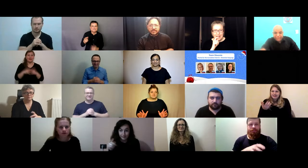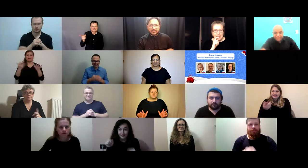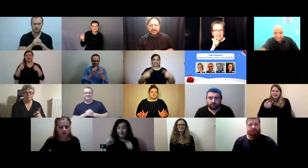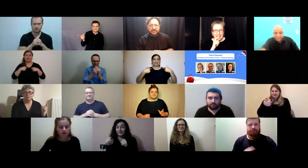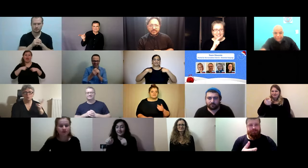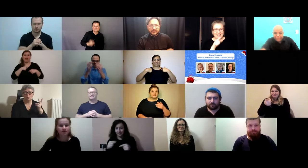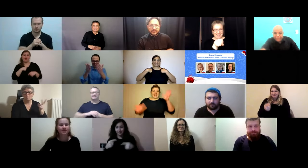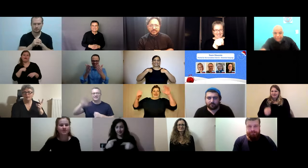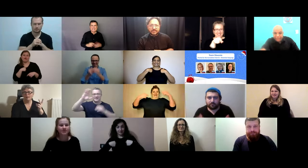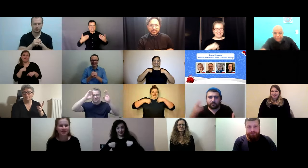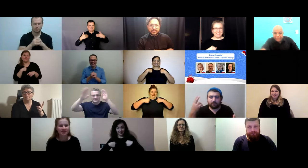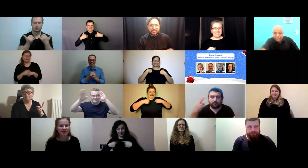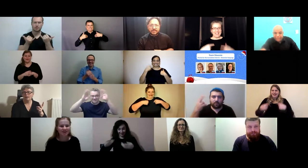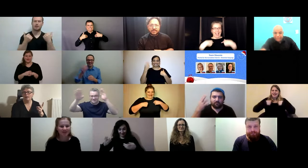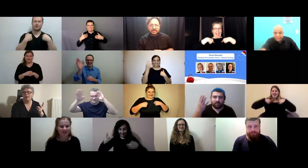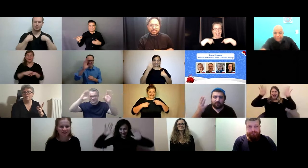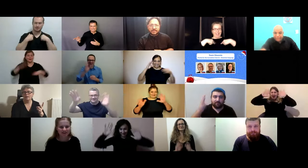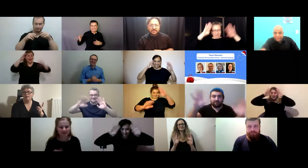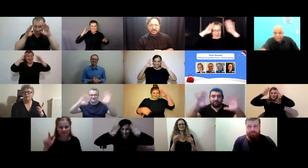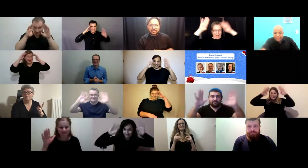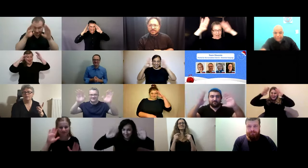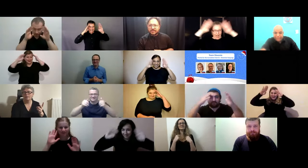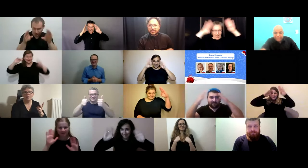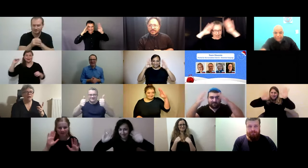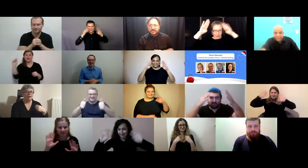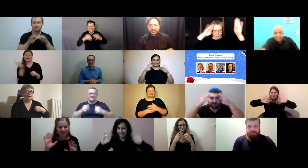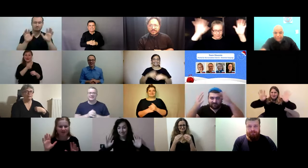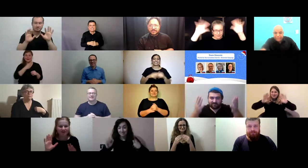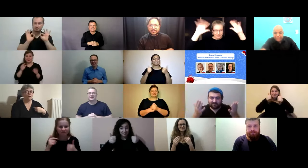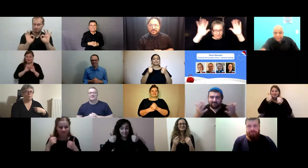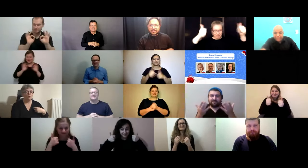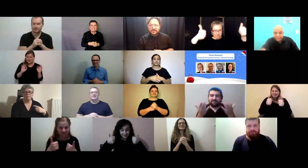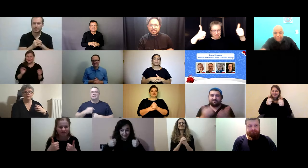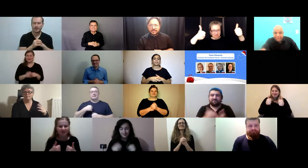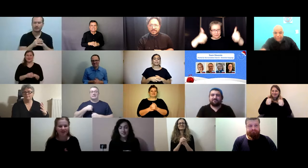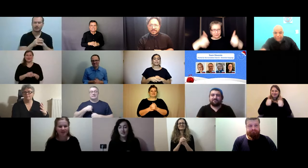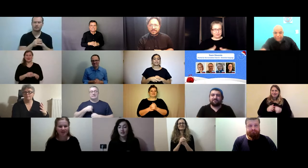Slovenia. Yes. Lutish. Hello.